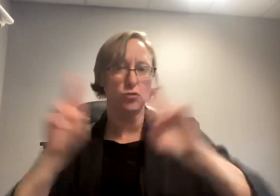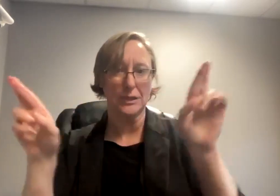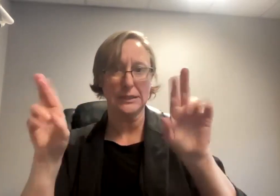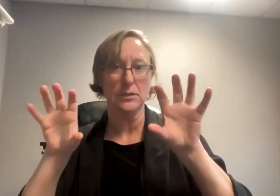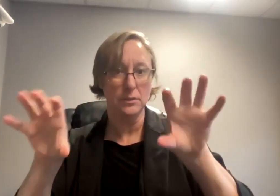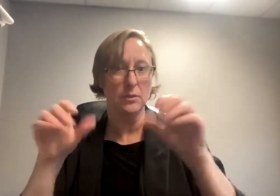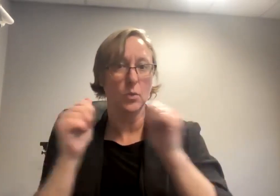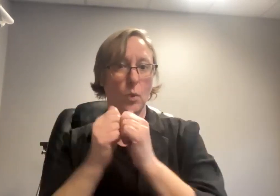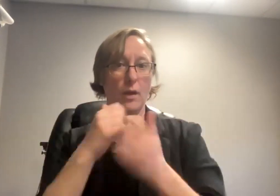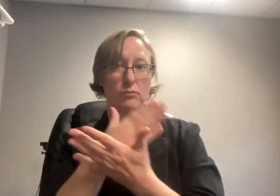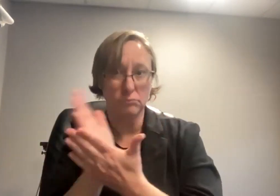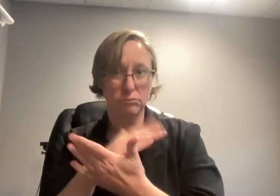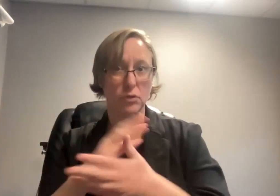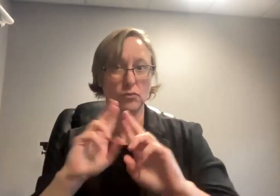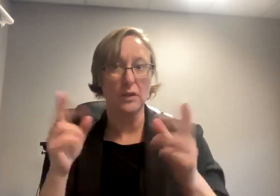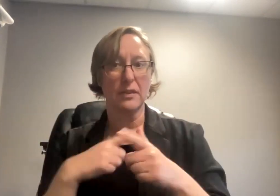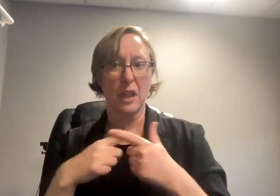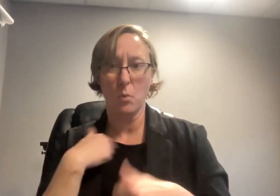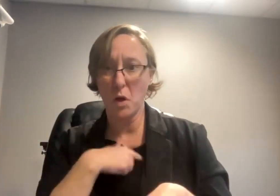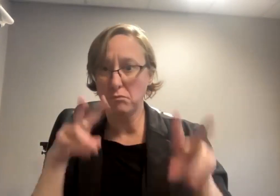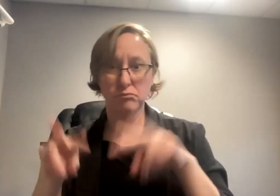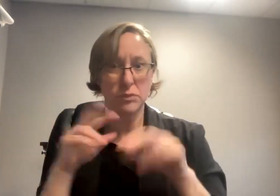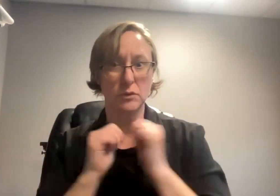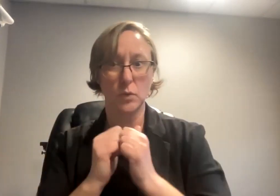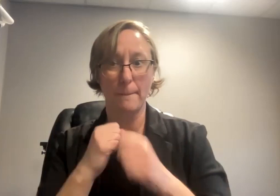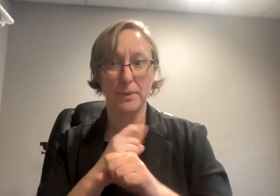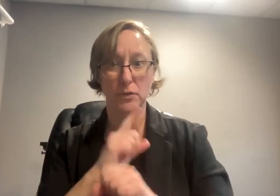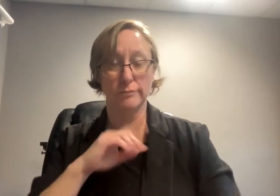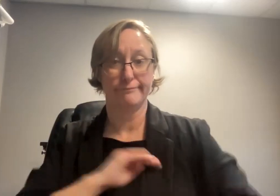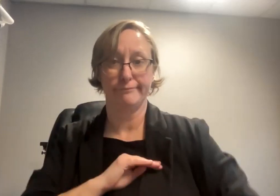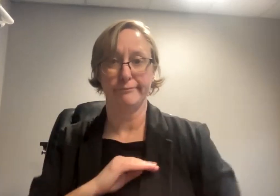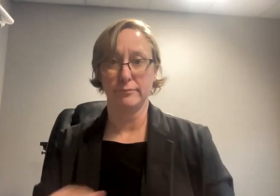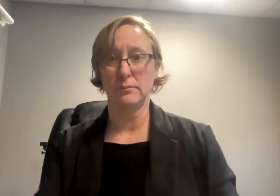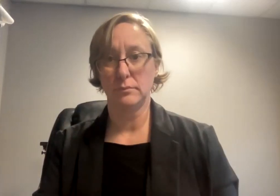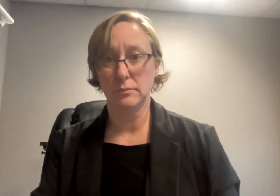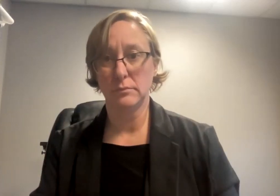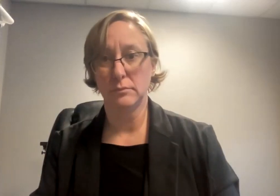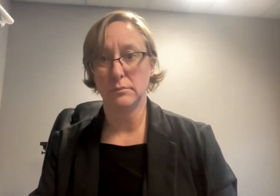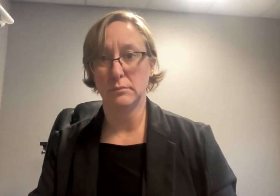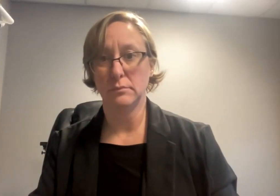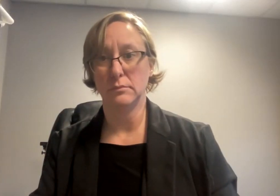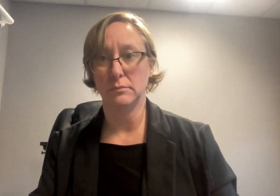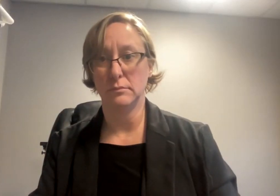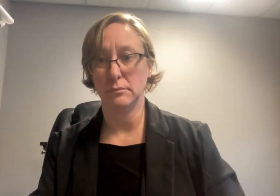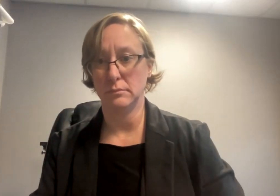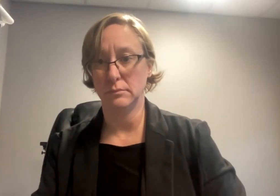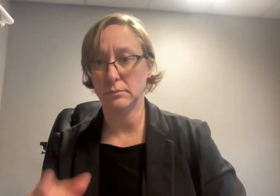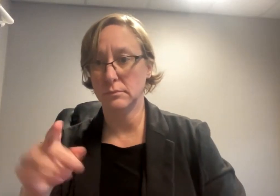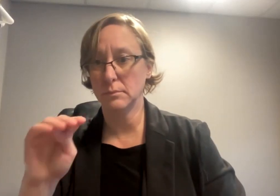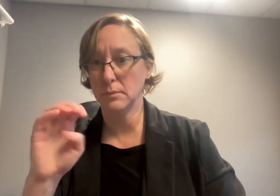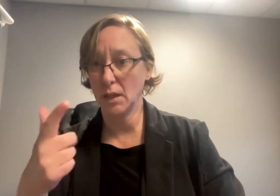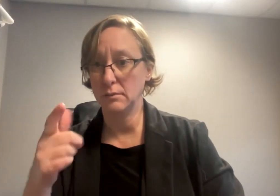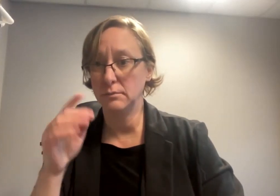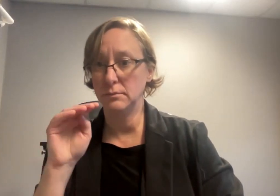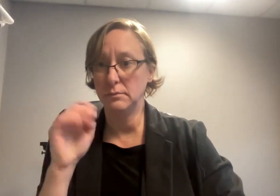Central. Hope you guys will have 7 questions ready to go, and base that on a sliding scale. We'll look it over, make sure we're satisfied and ready to